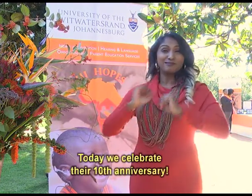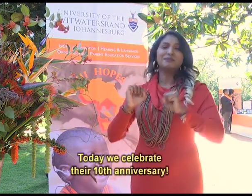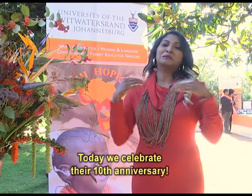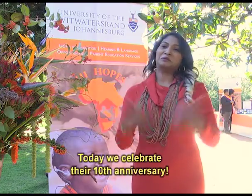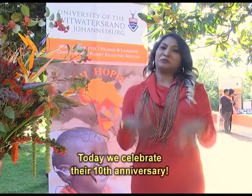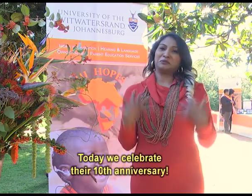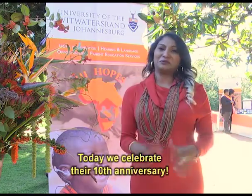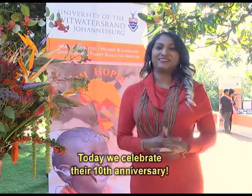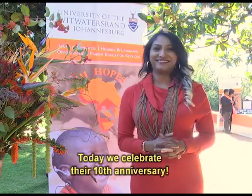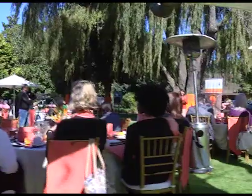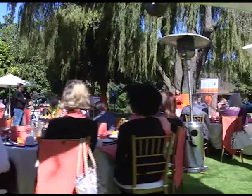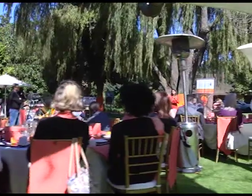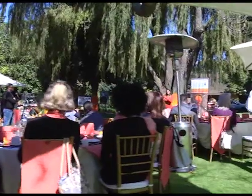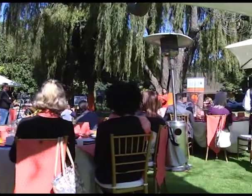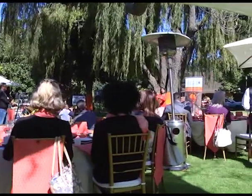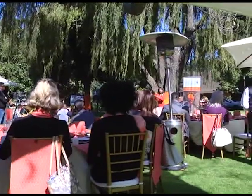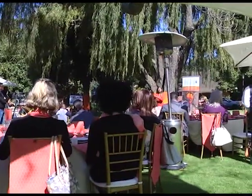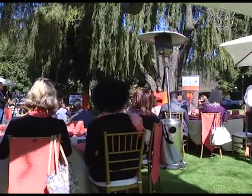anniversary.